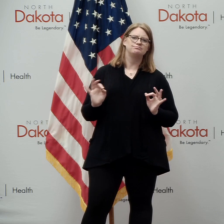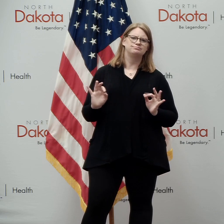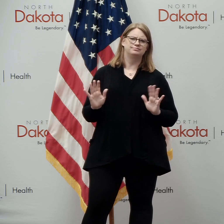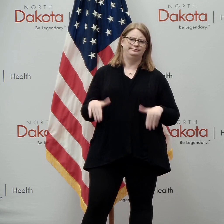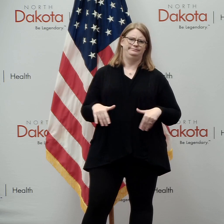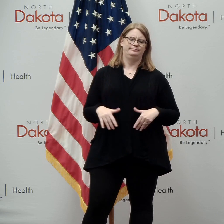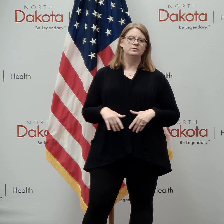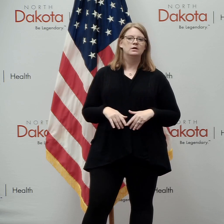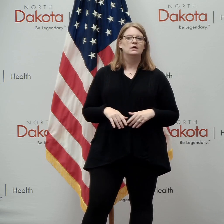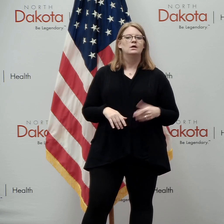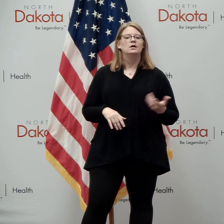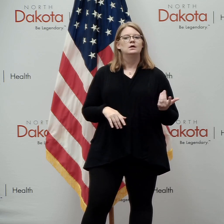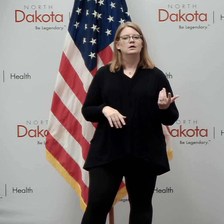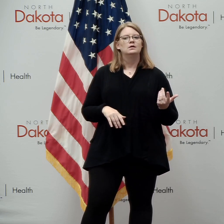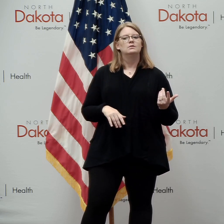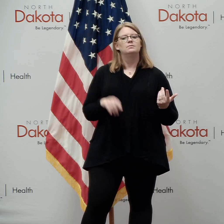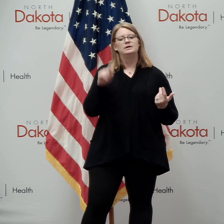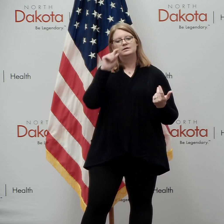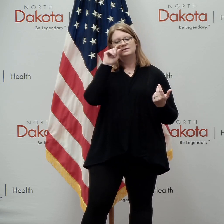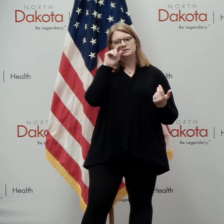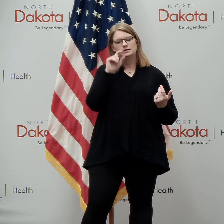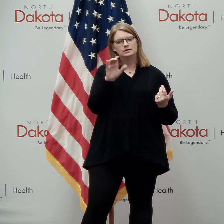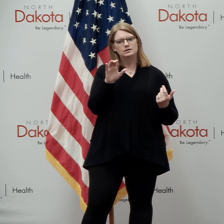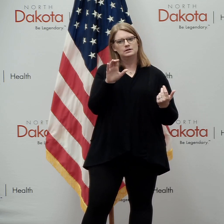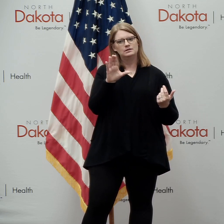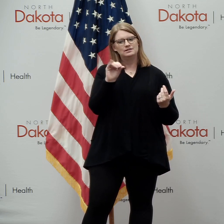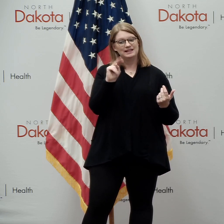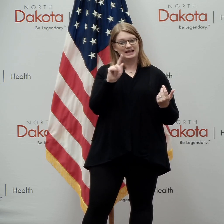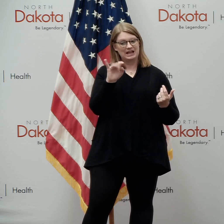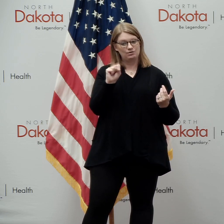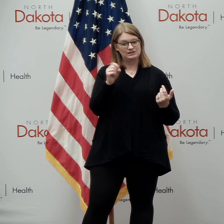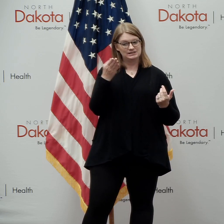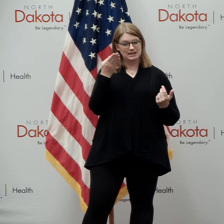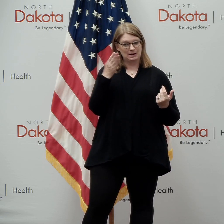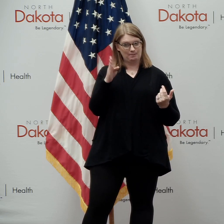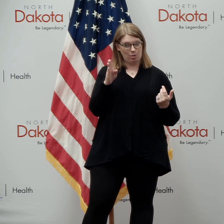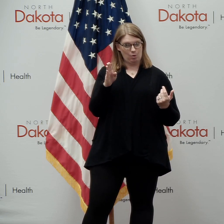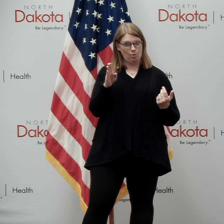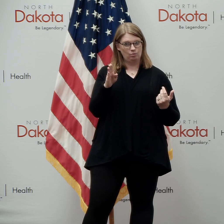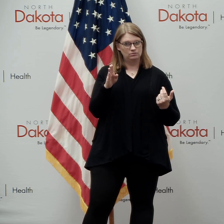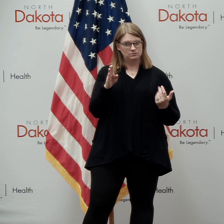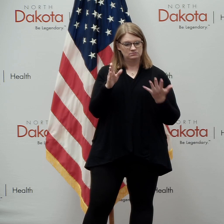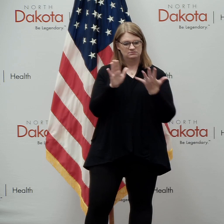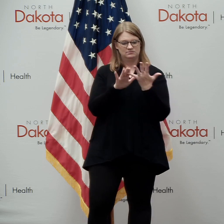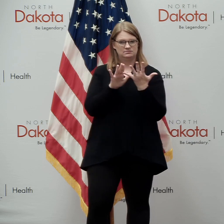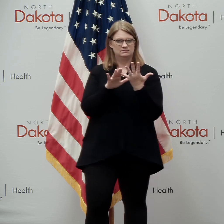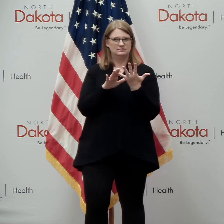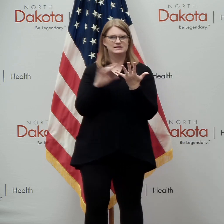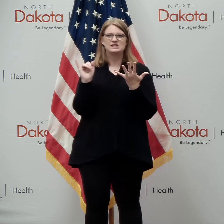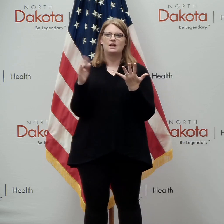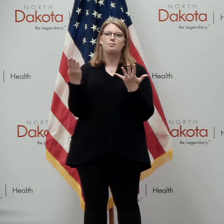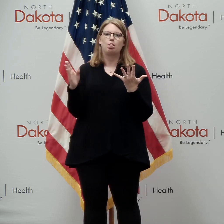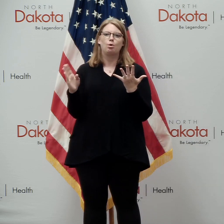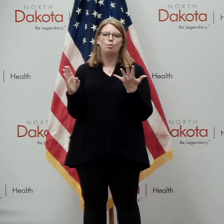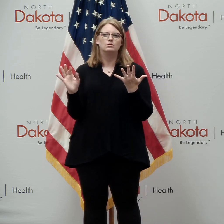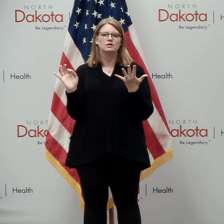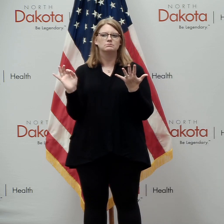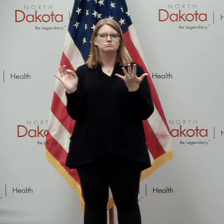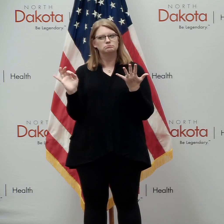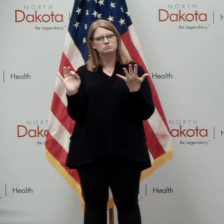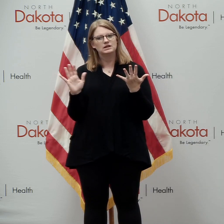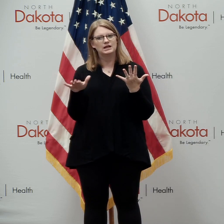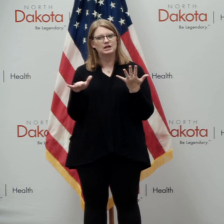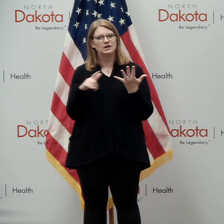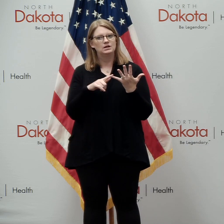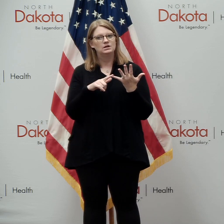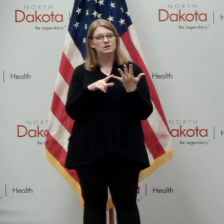the counties that are blue here, which is the lowest level, think of those as blue skies, we're basically saying,